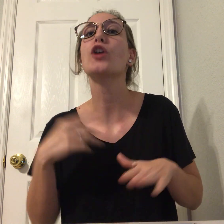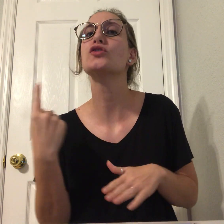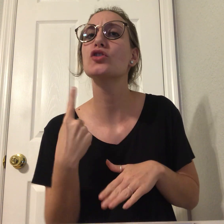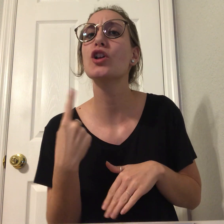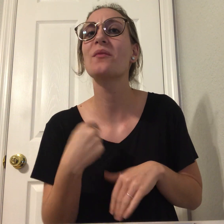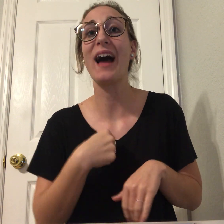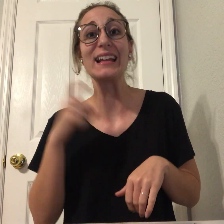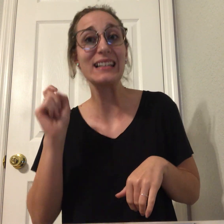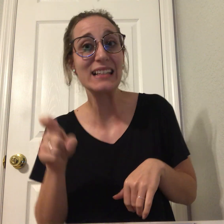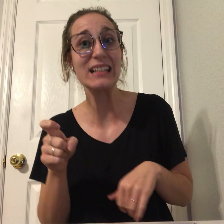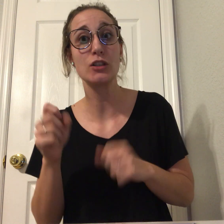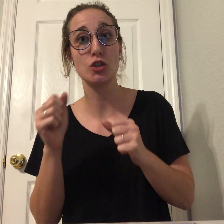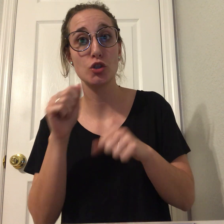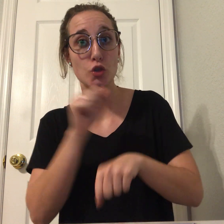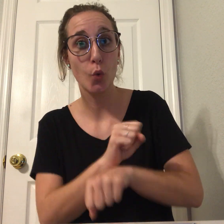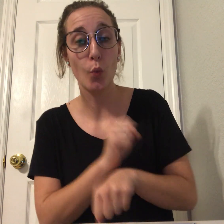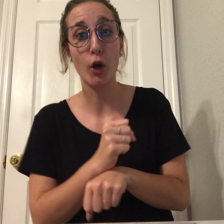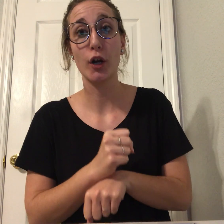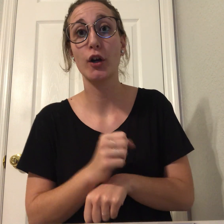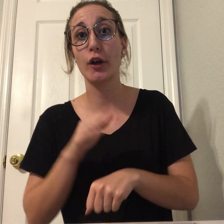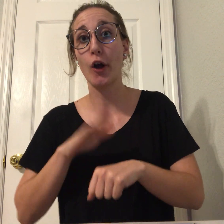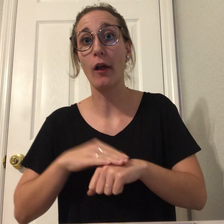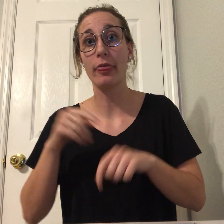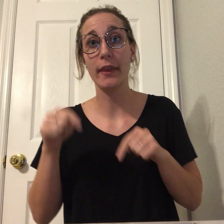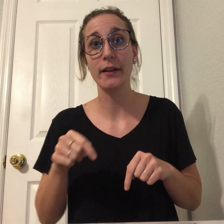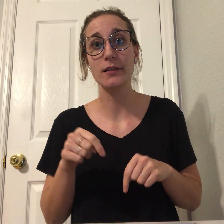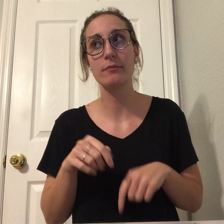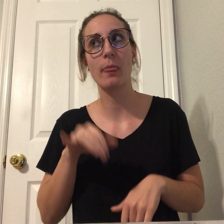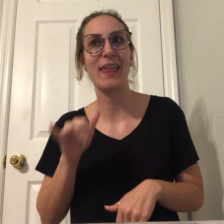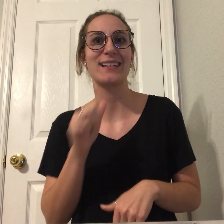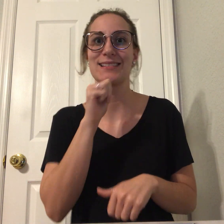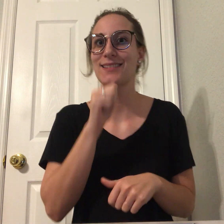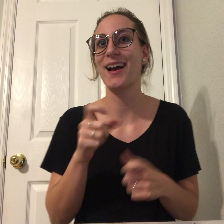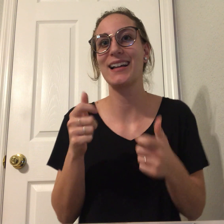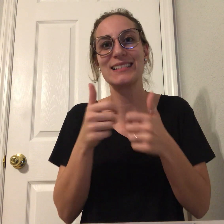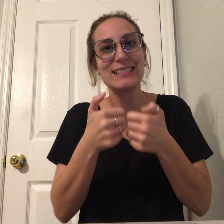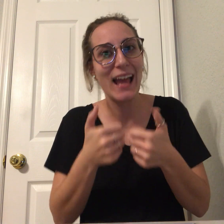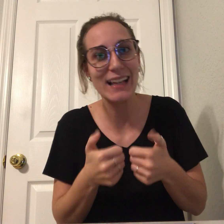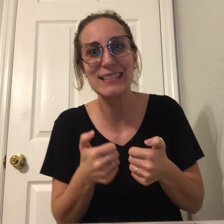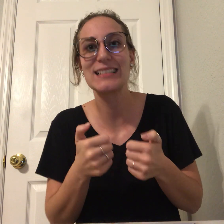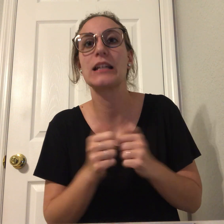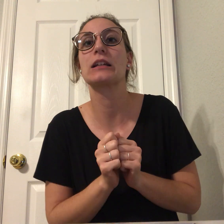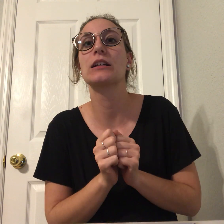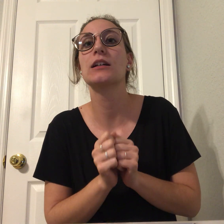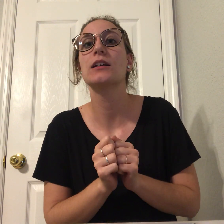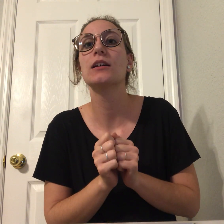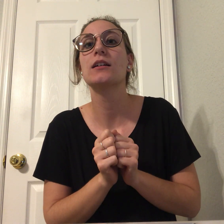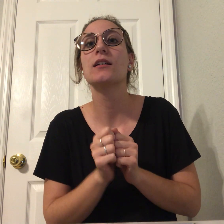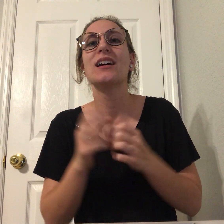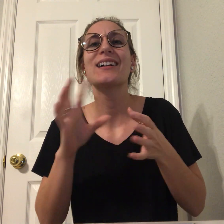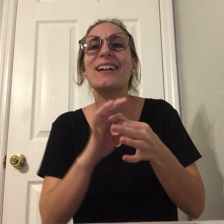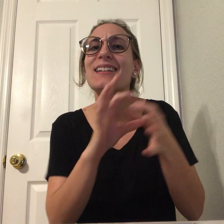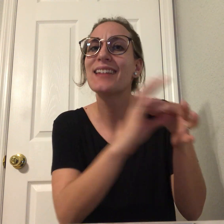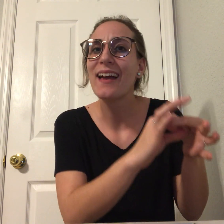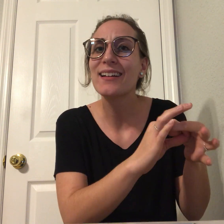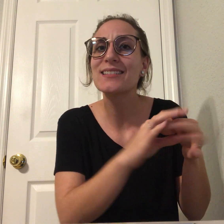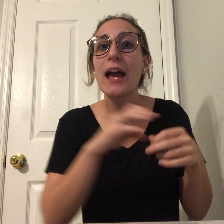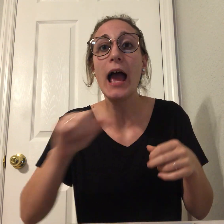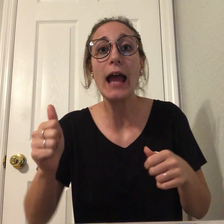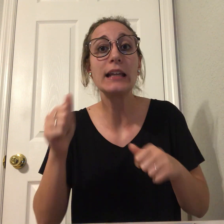people. And that's not texting. Connect whatever way you can. And yes, technology can be one of